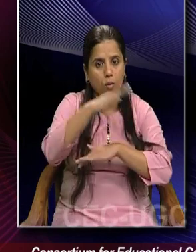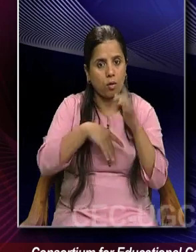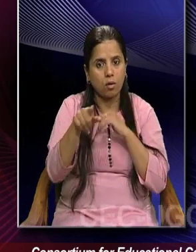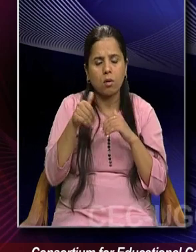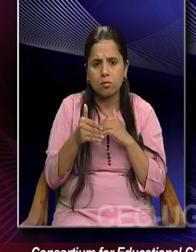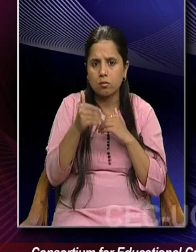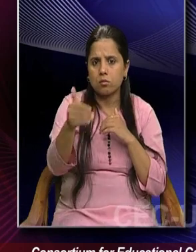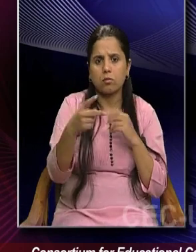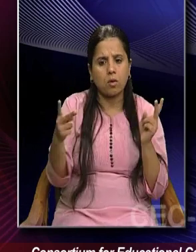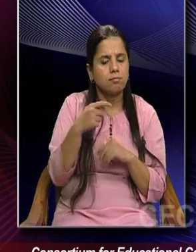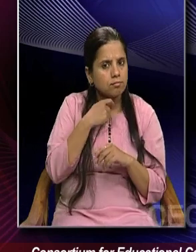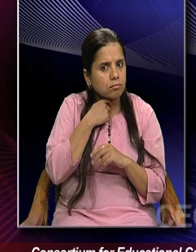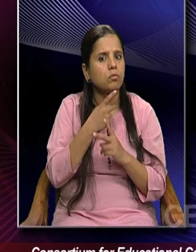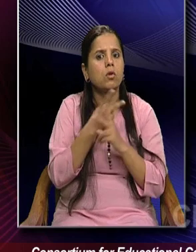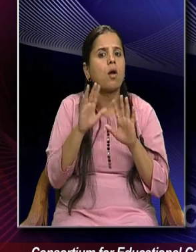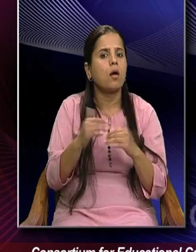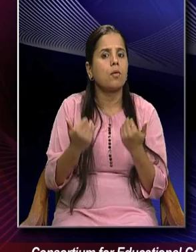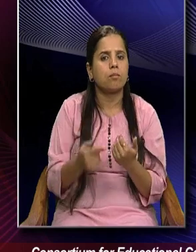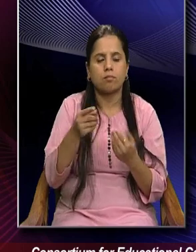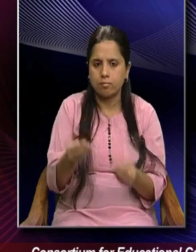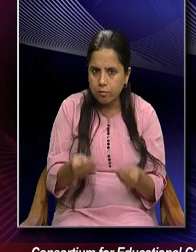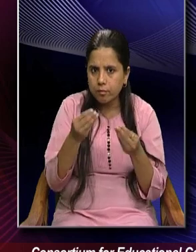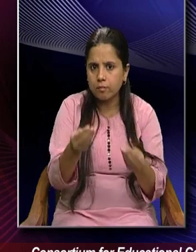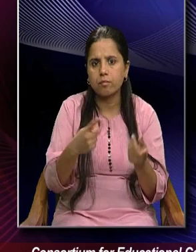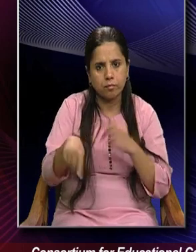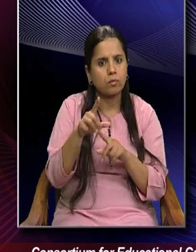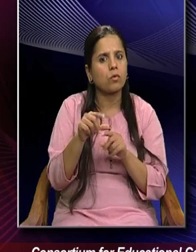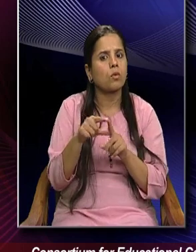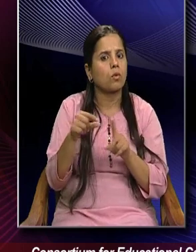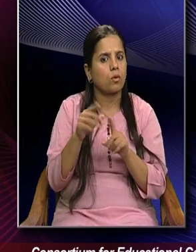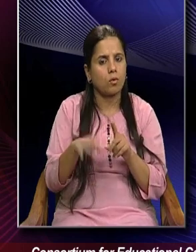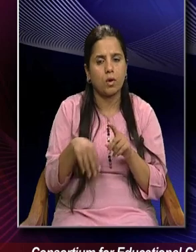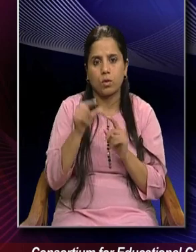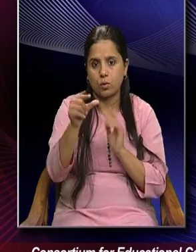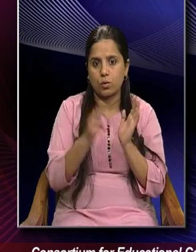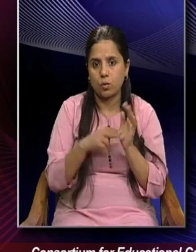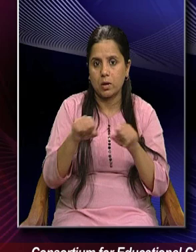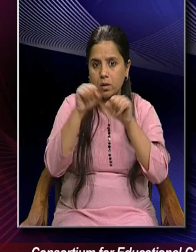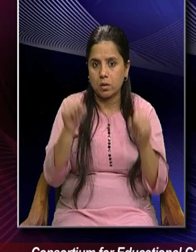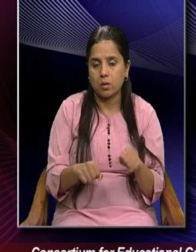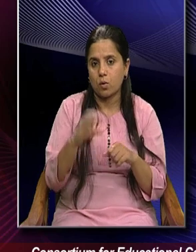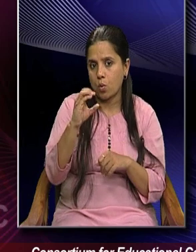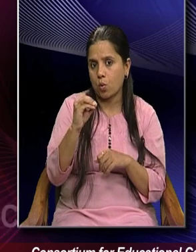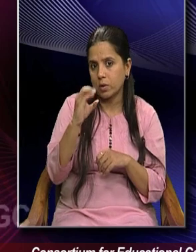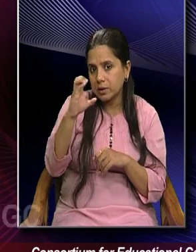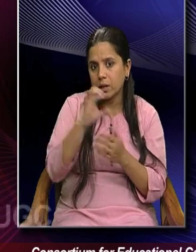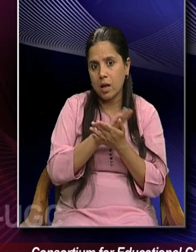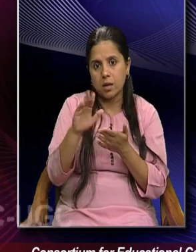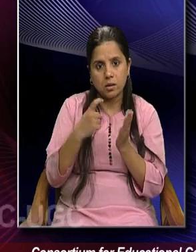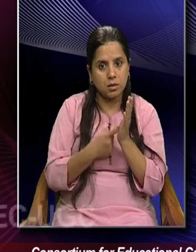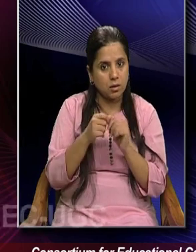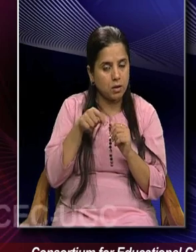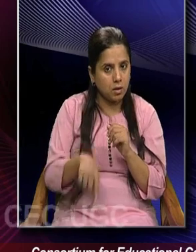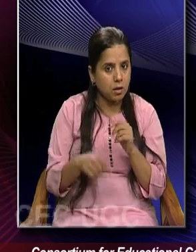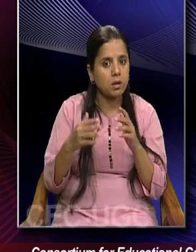swiftly pledged and delivered aid. The United Nations system, including OCHA, UNICEF, WFP,